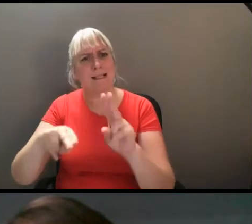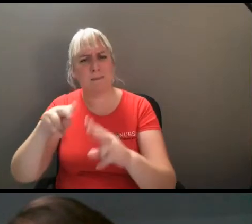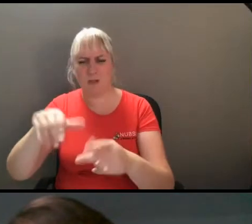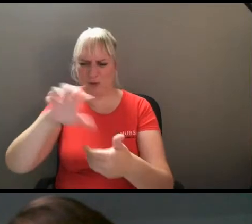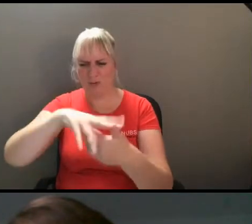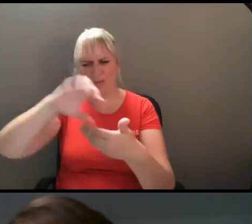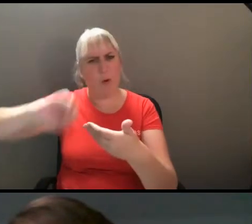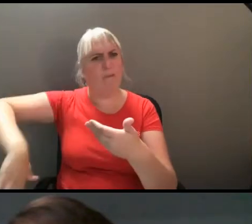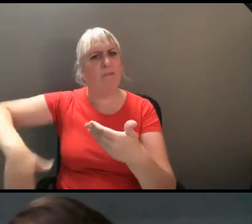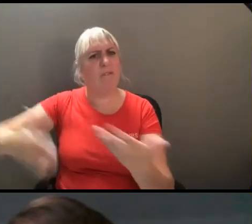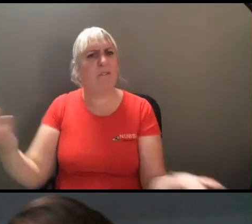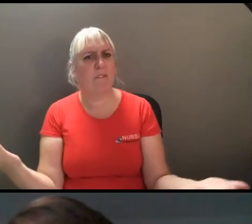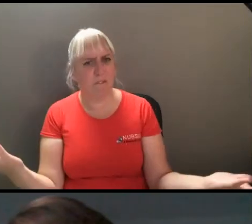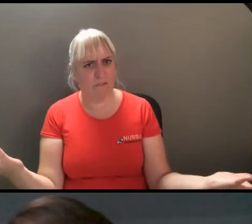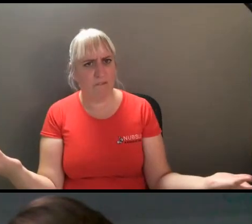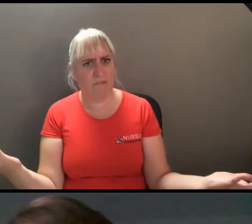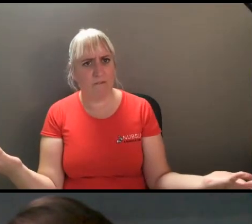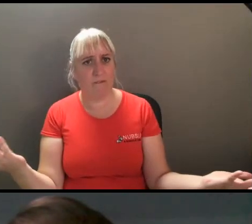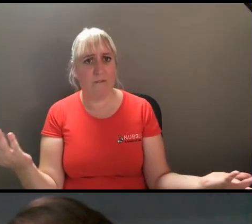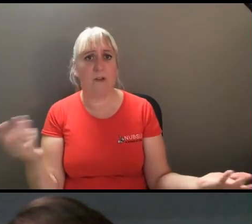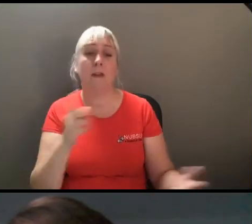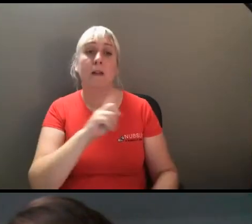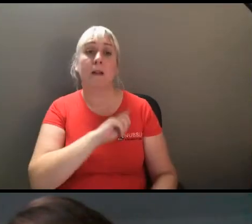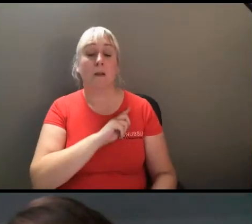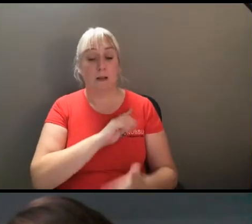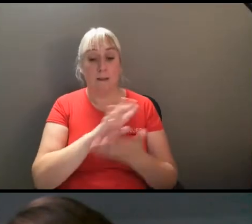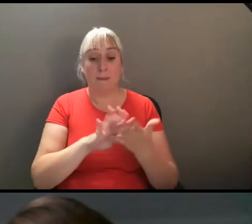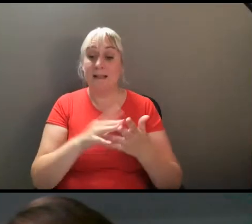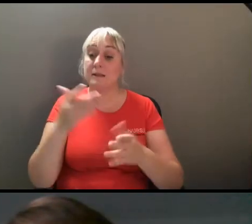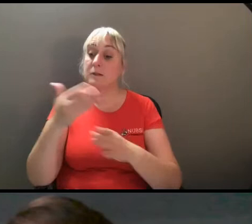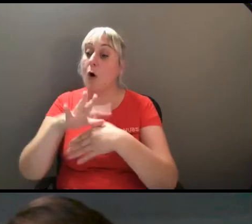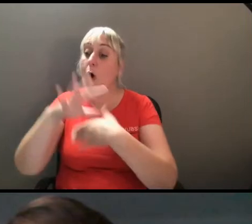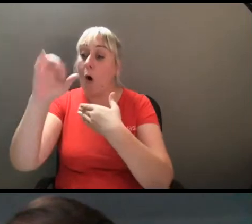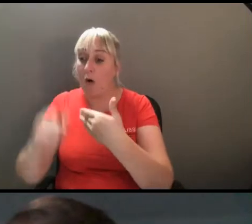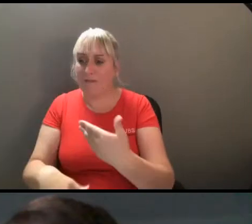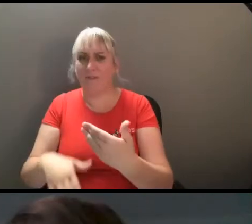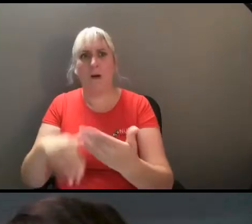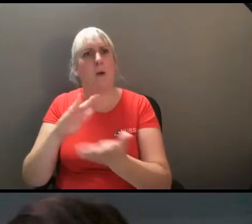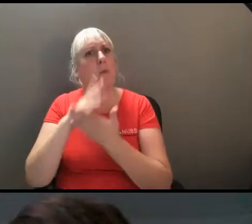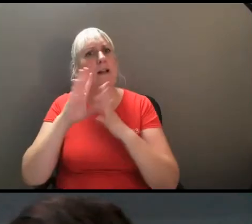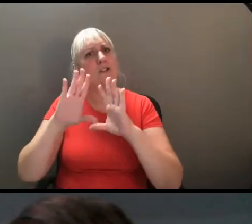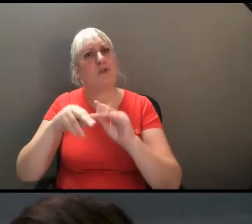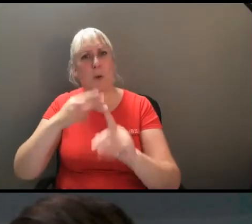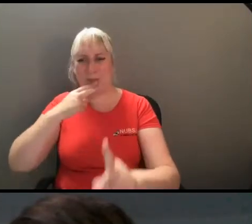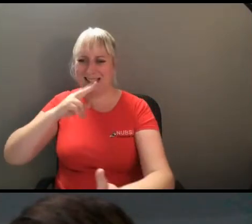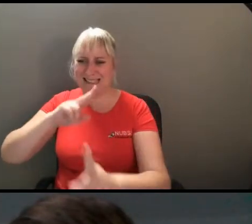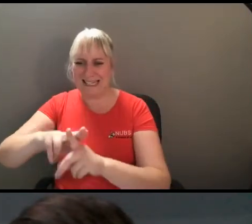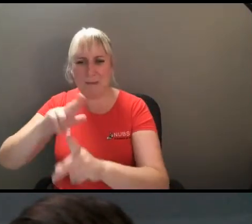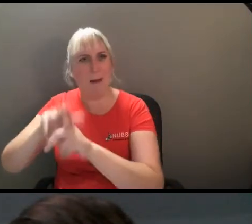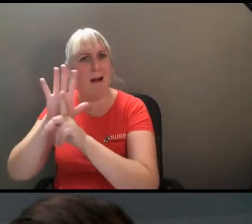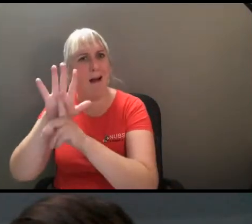equivalent, as a way of removing the stigma of claiming